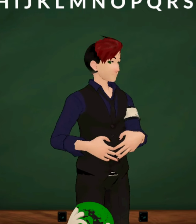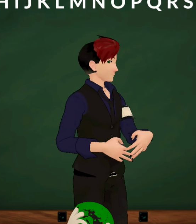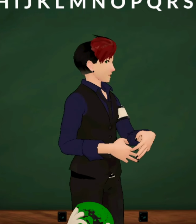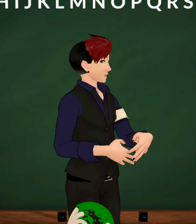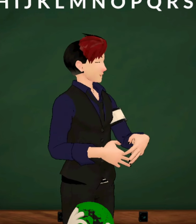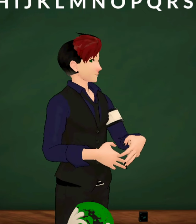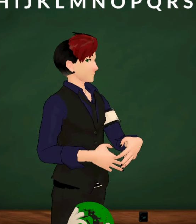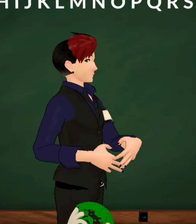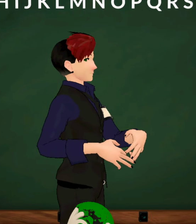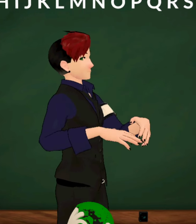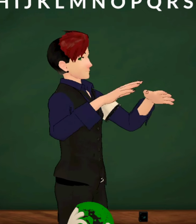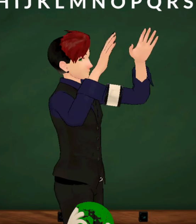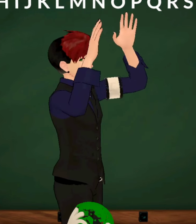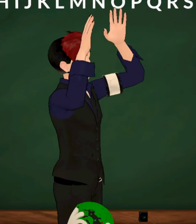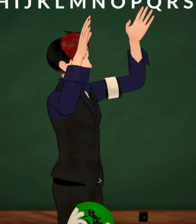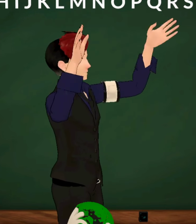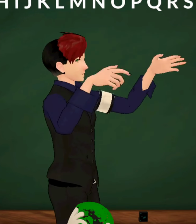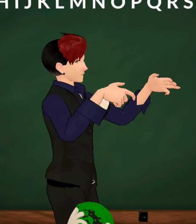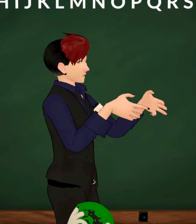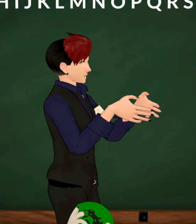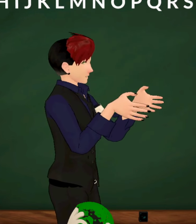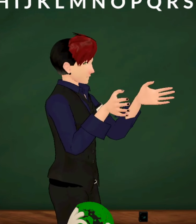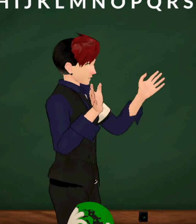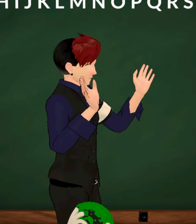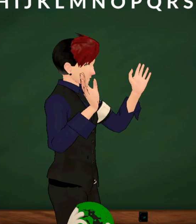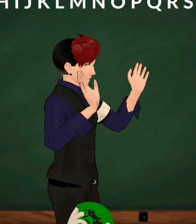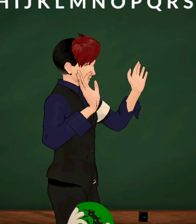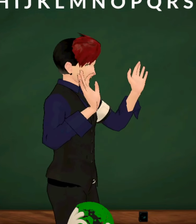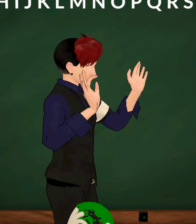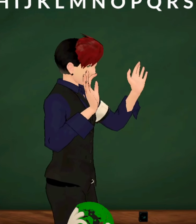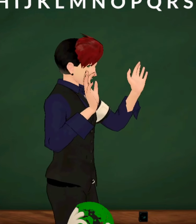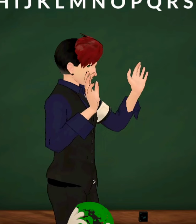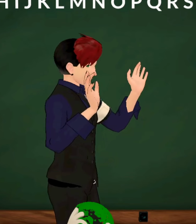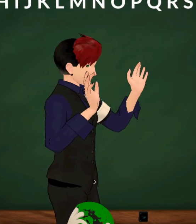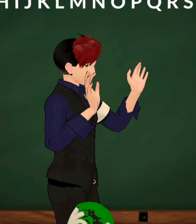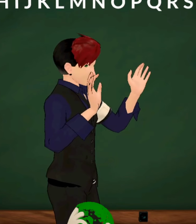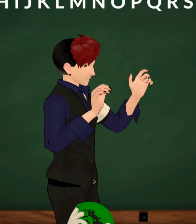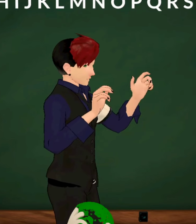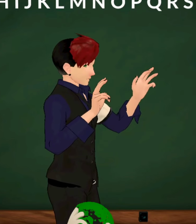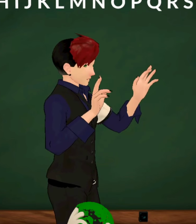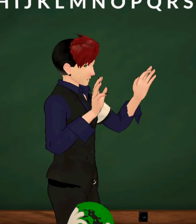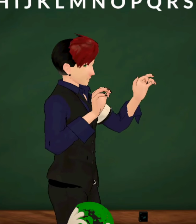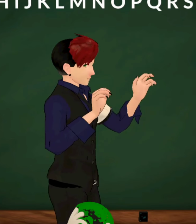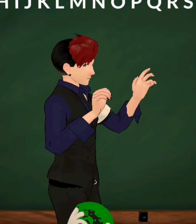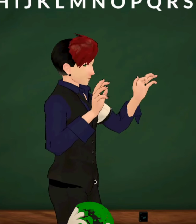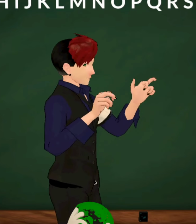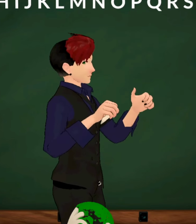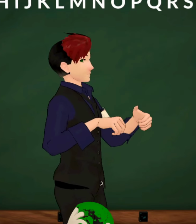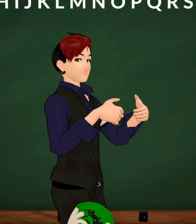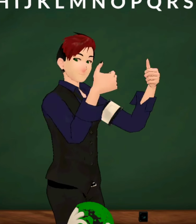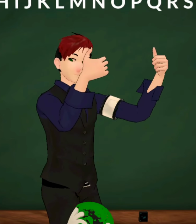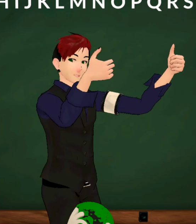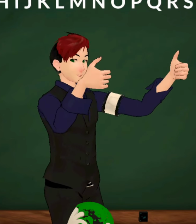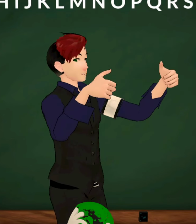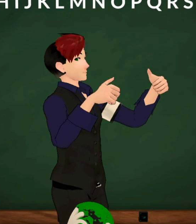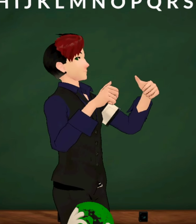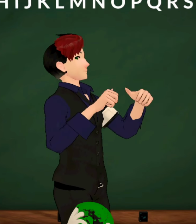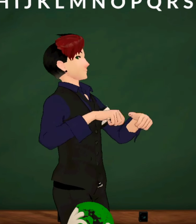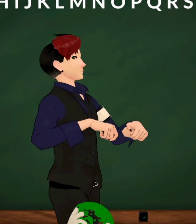All right. So, do you have general VR or index? Looks like index because I see fingers going weird places. Cool.